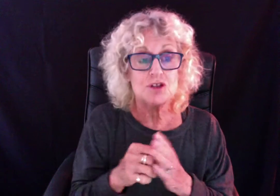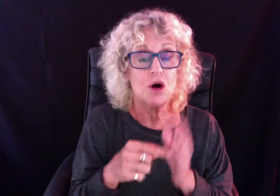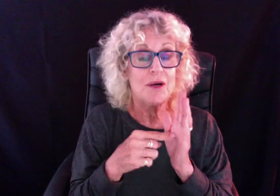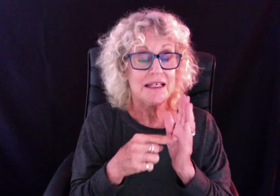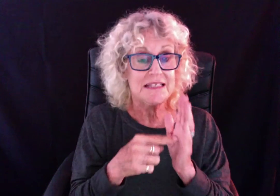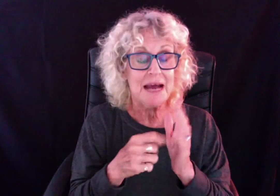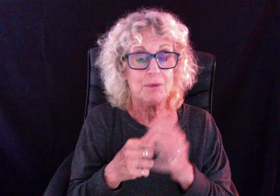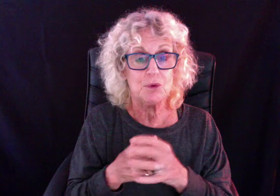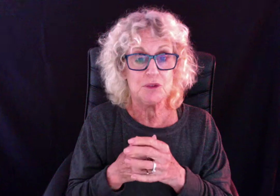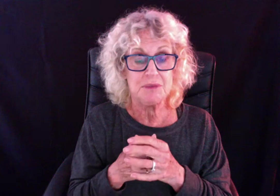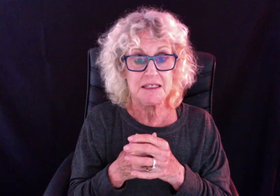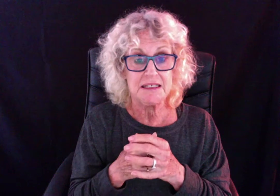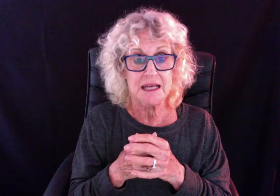So, example would be